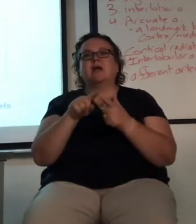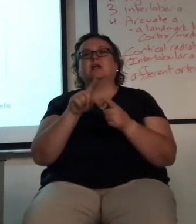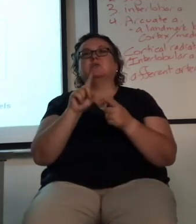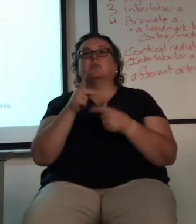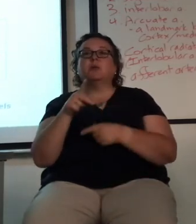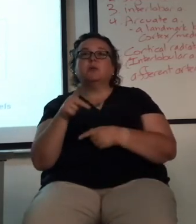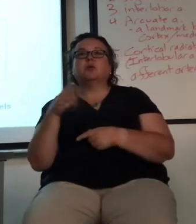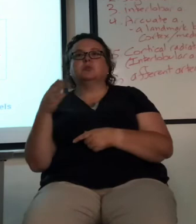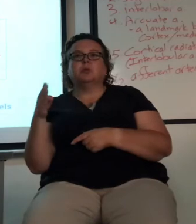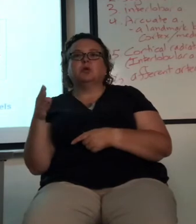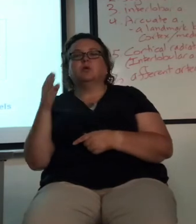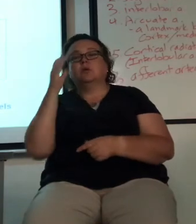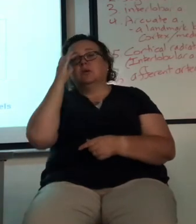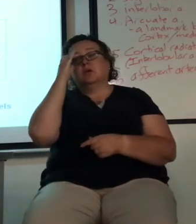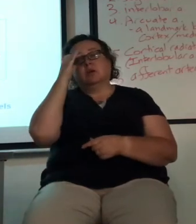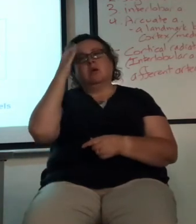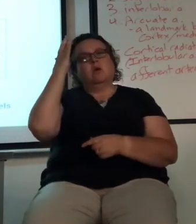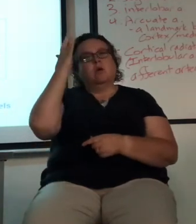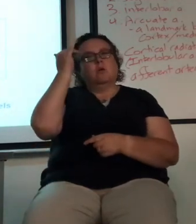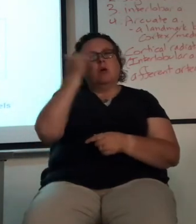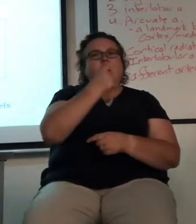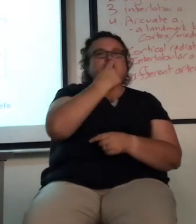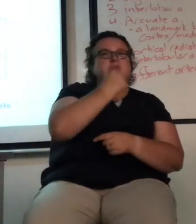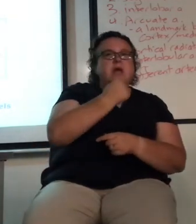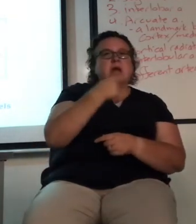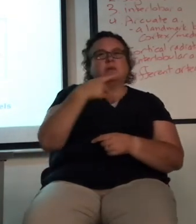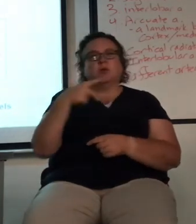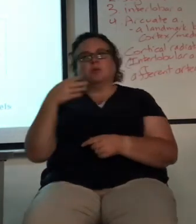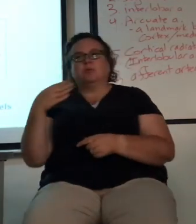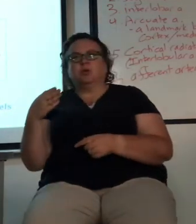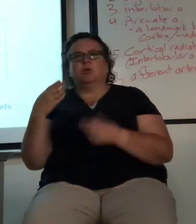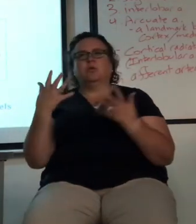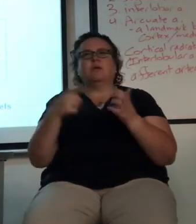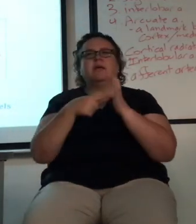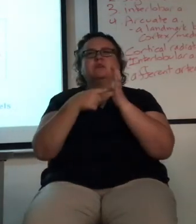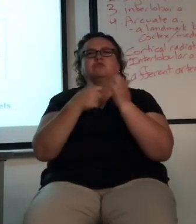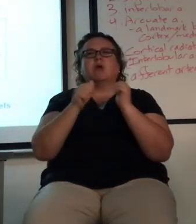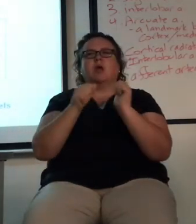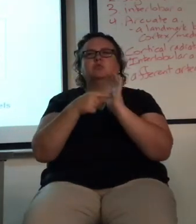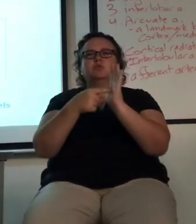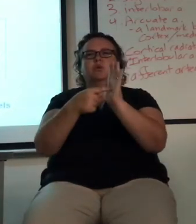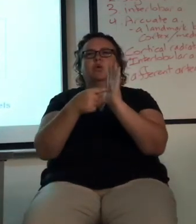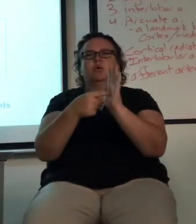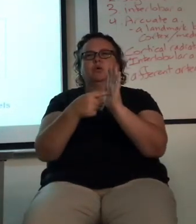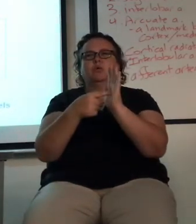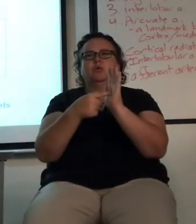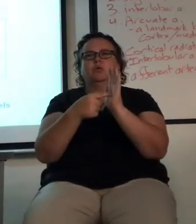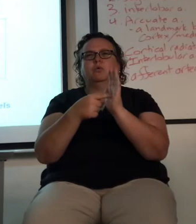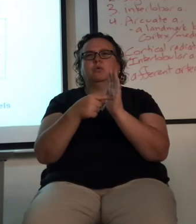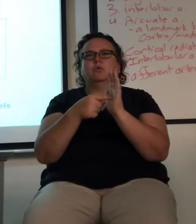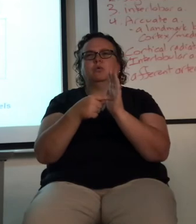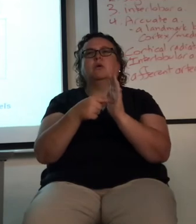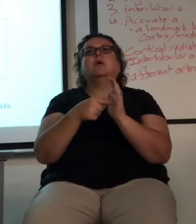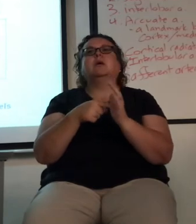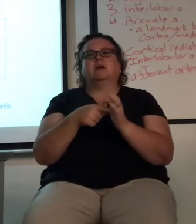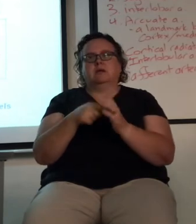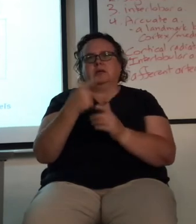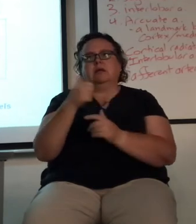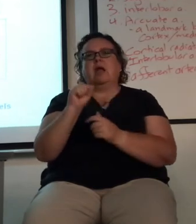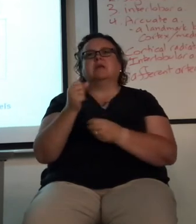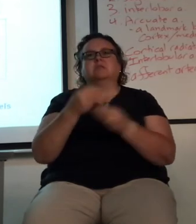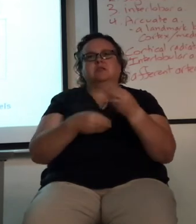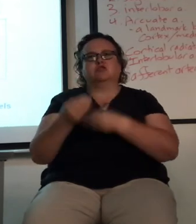to blue. Now, why do you go from red to purple to blue? What are they trying to symbolize? Gas exchange,